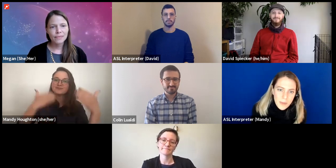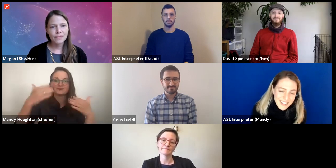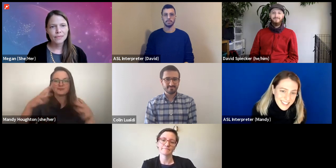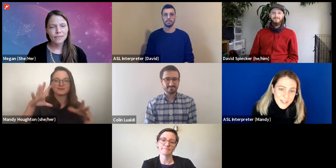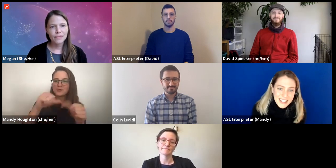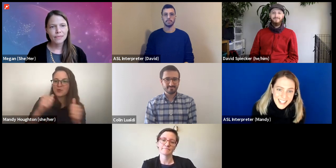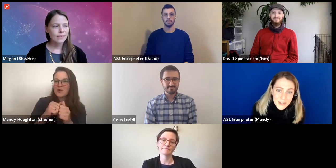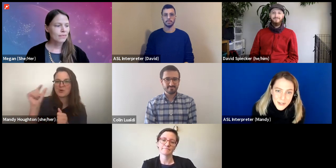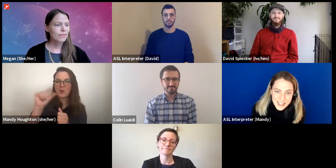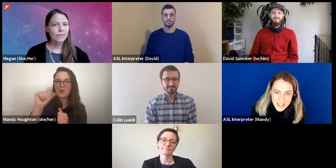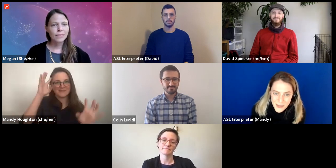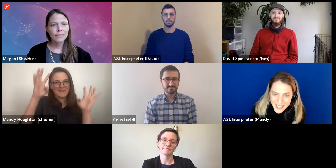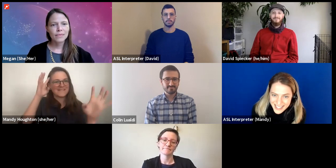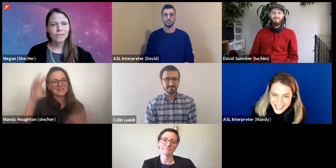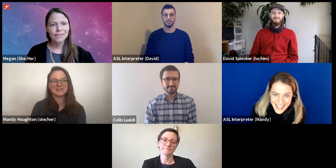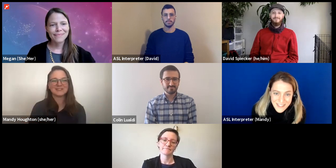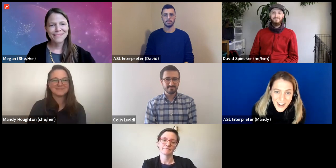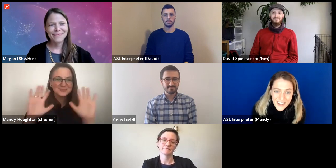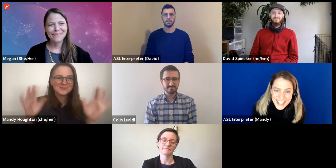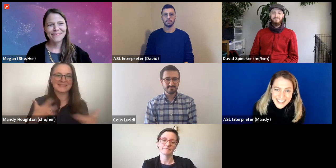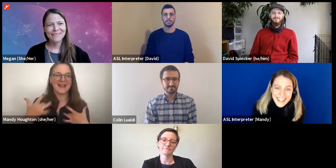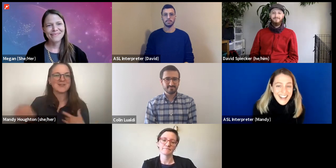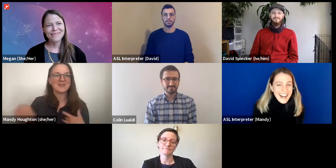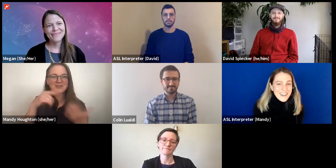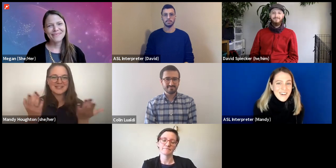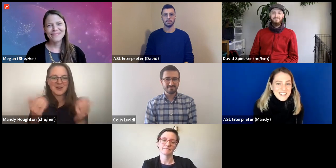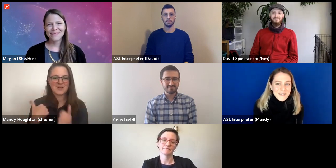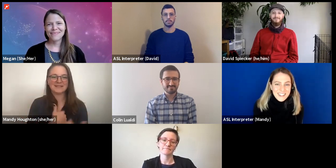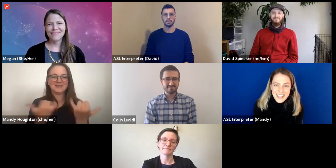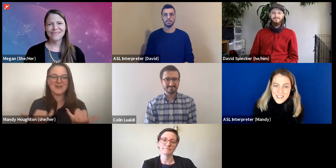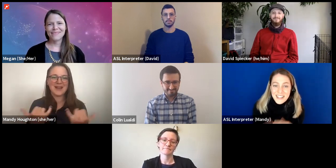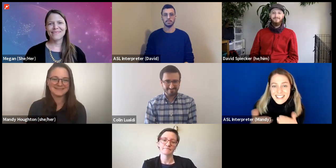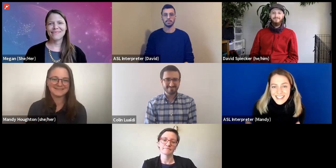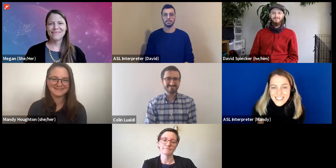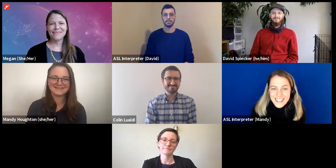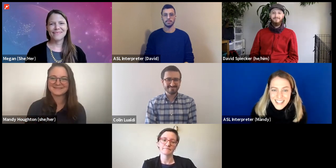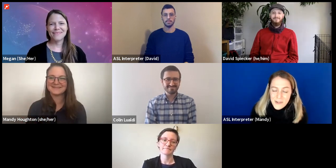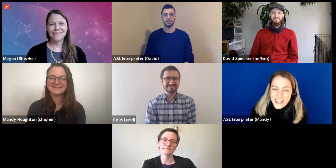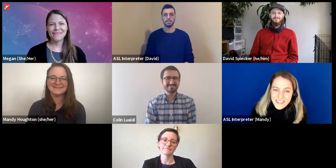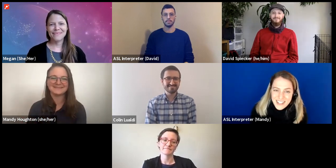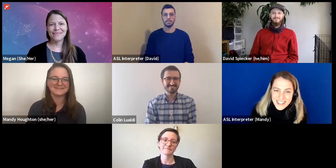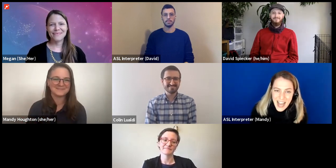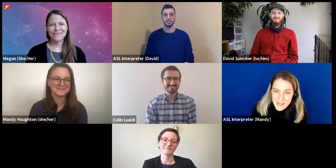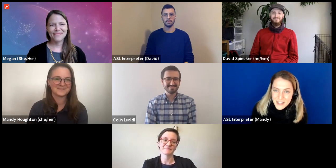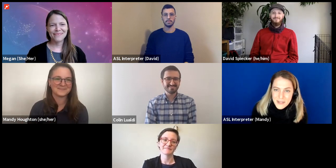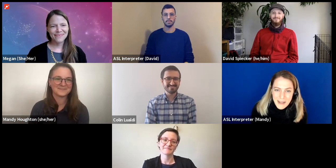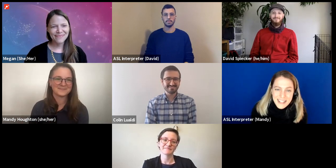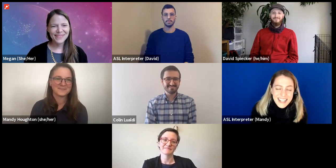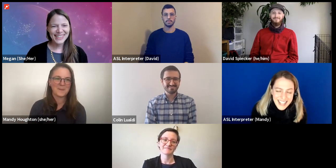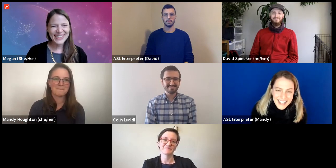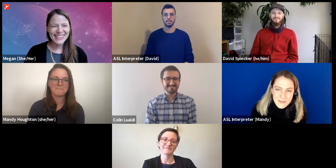really hoping to continue doing this work and stay involved in quantum fields as we continue to see more innovations happen.